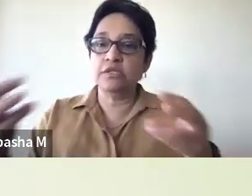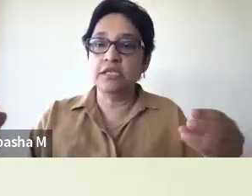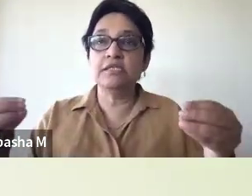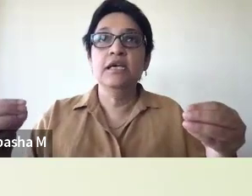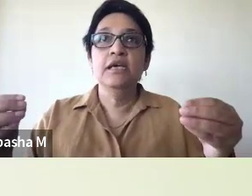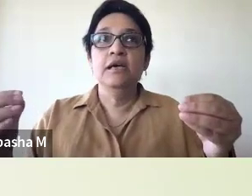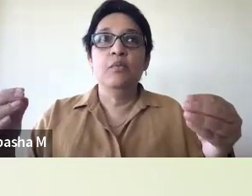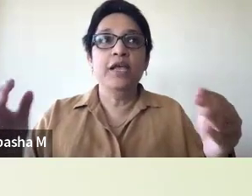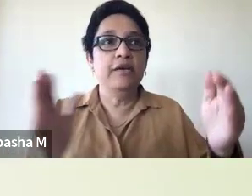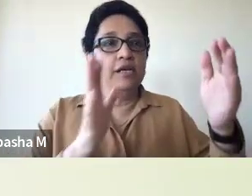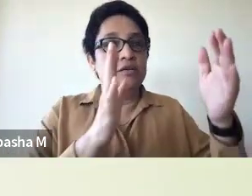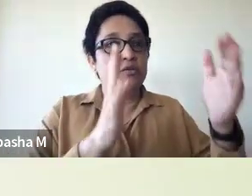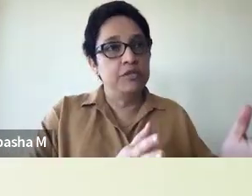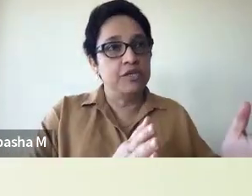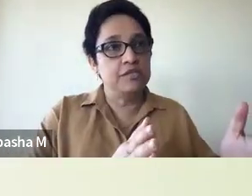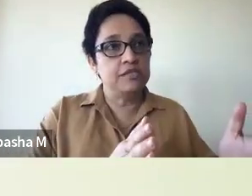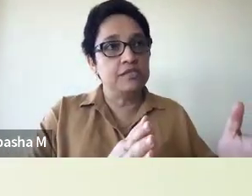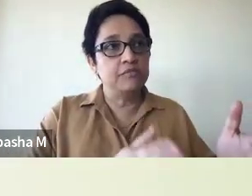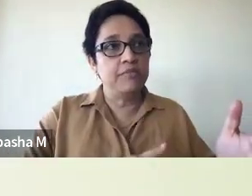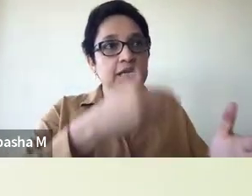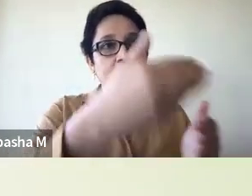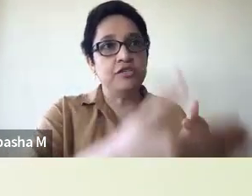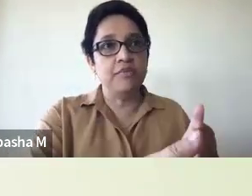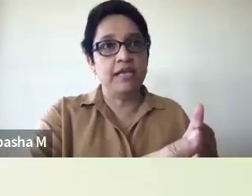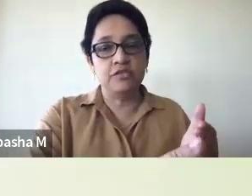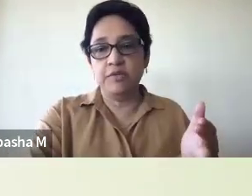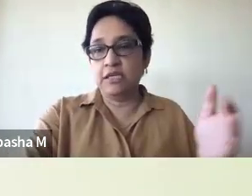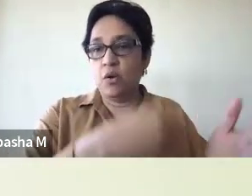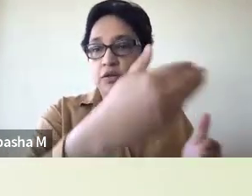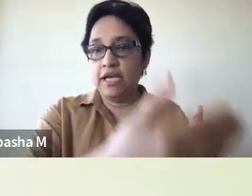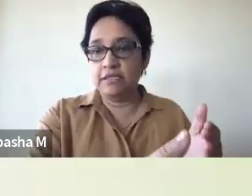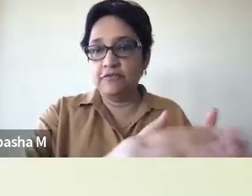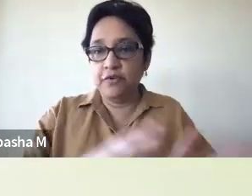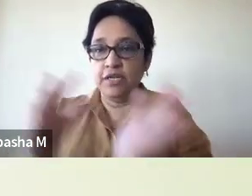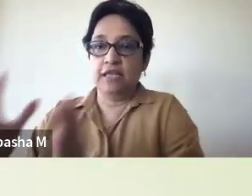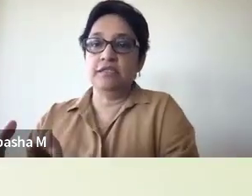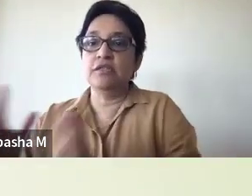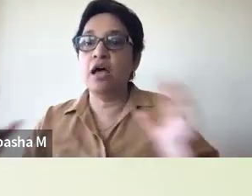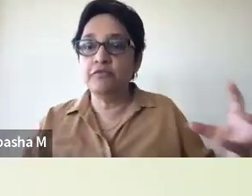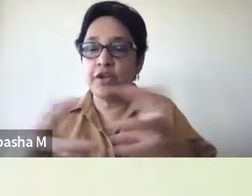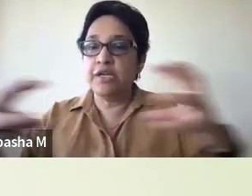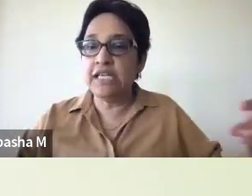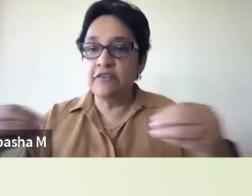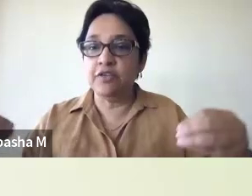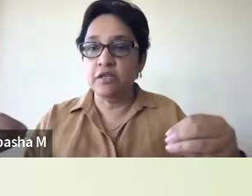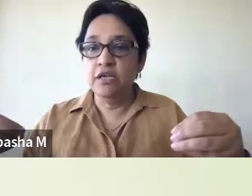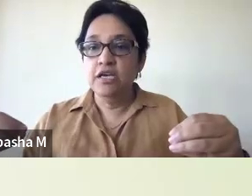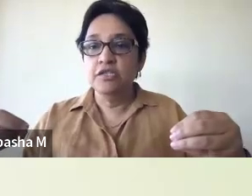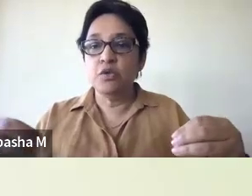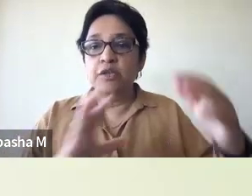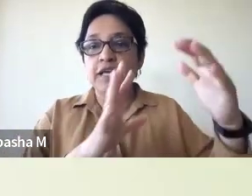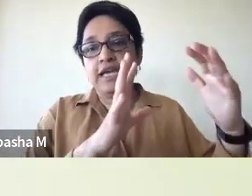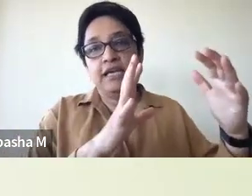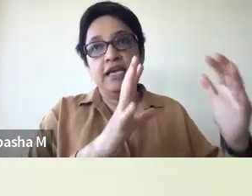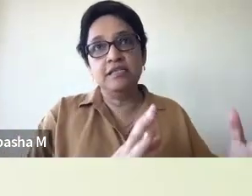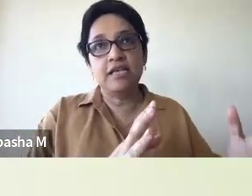back. So it's this, when they're in the criminal justice system, the medication management and all that is different, and it's not very even.